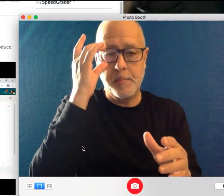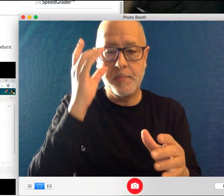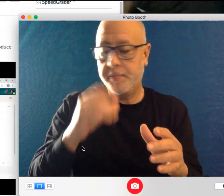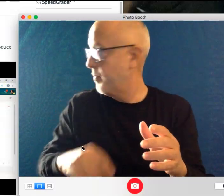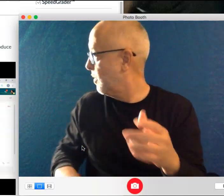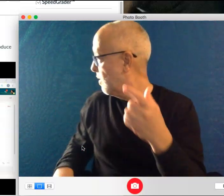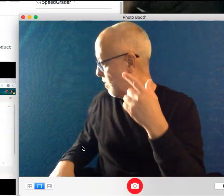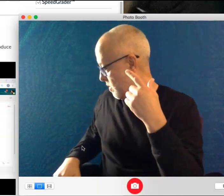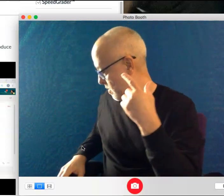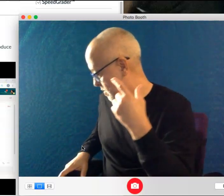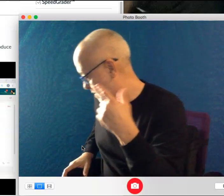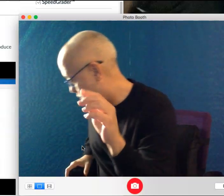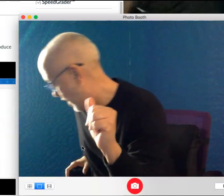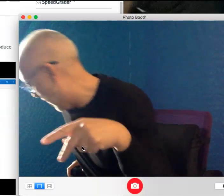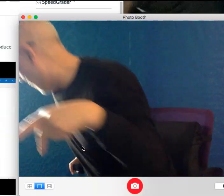For the app version,